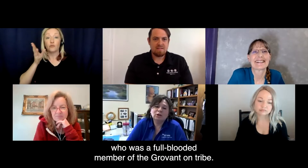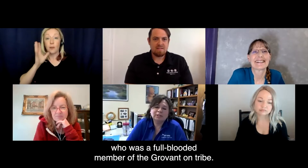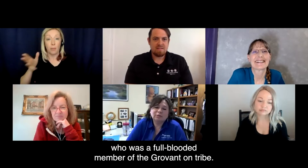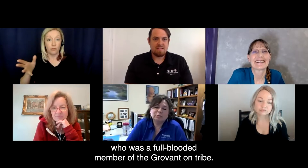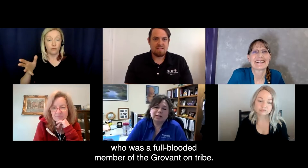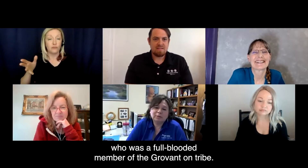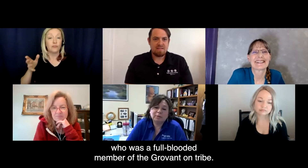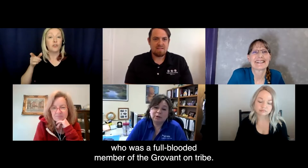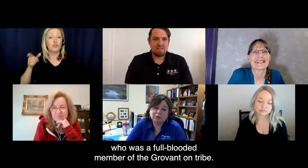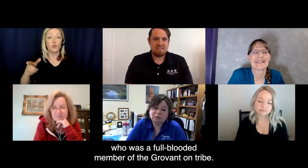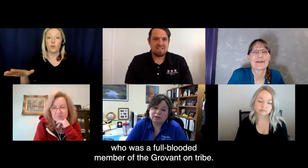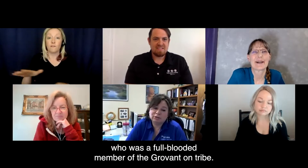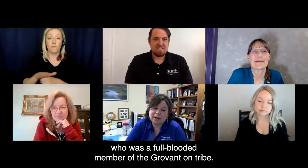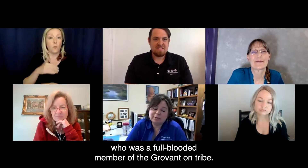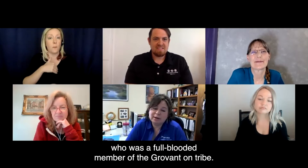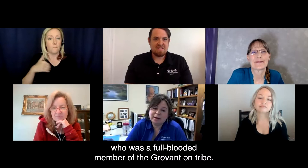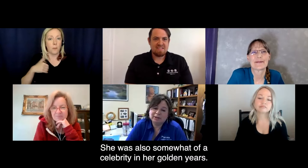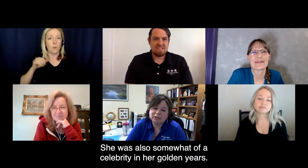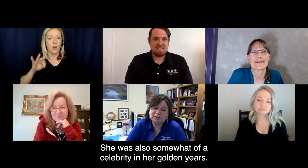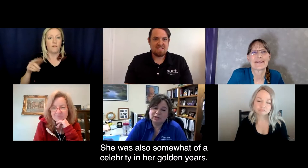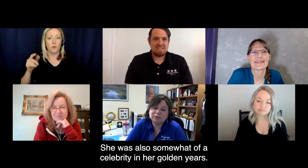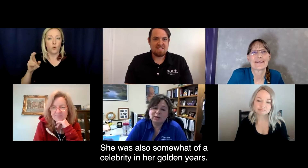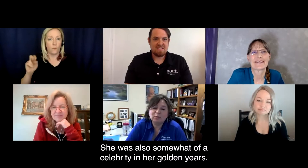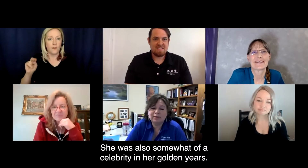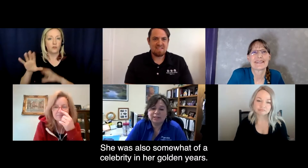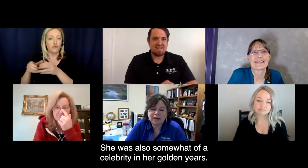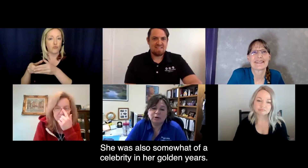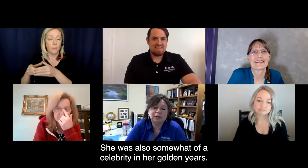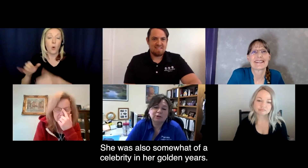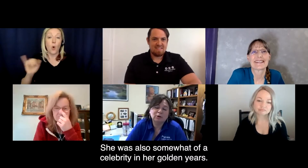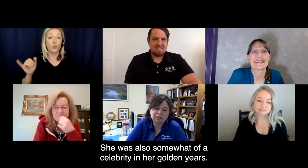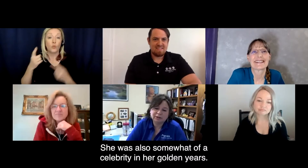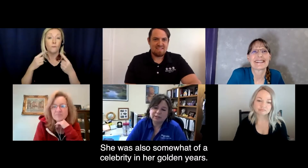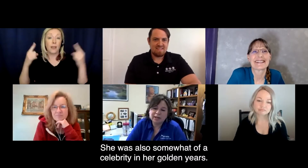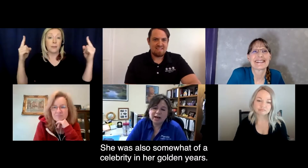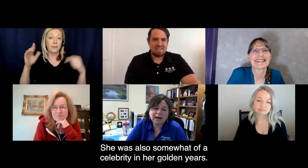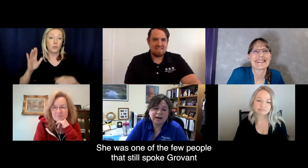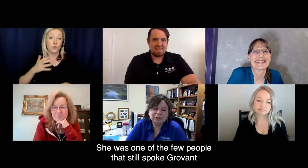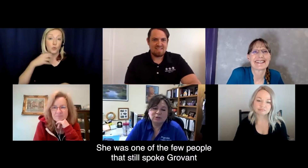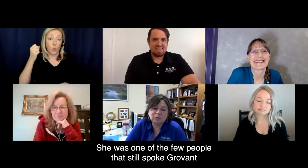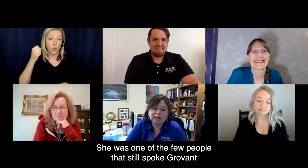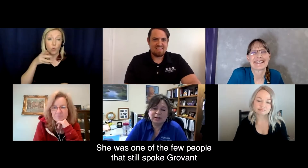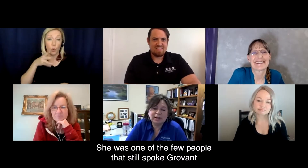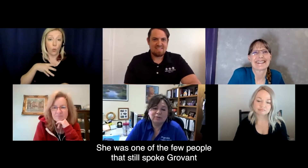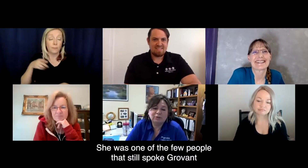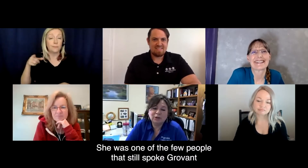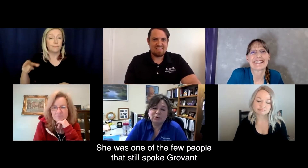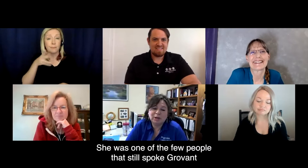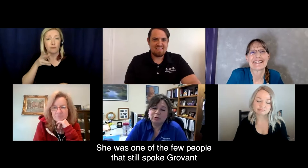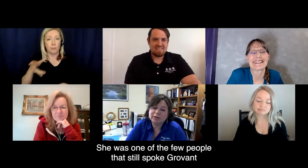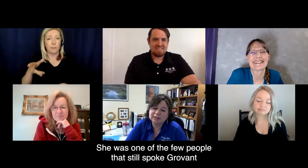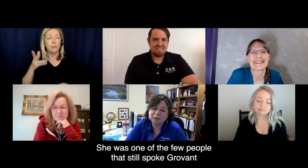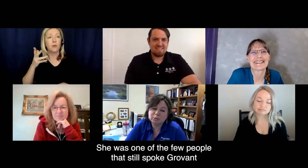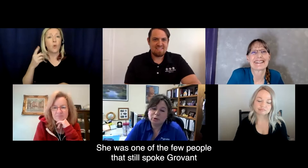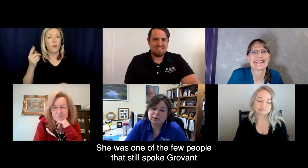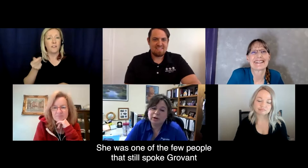who was a full-blooded member of the Grovant tribe. She was also somewhat of a celebrity in her golden years. She was one of the few people